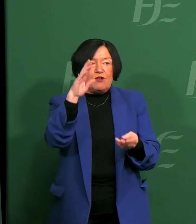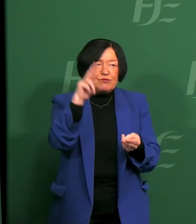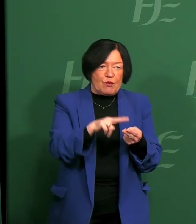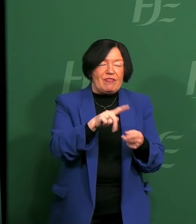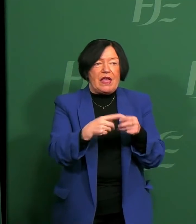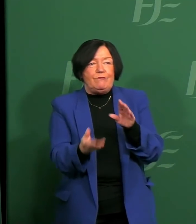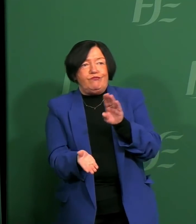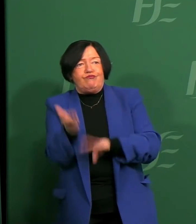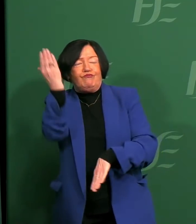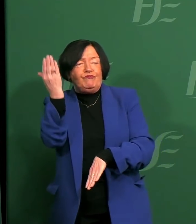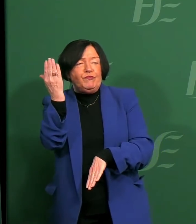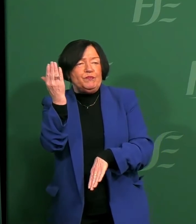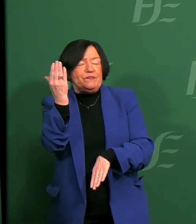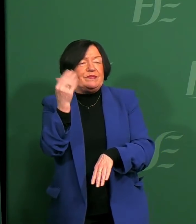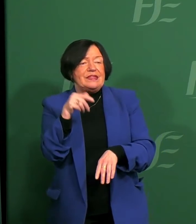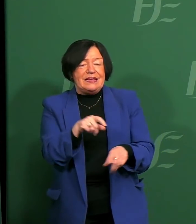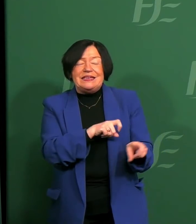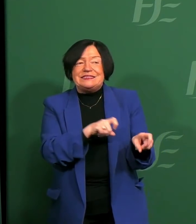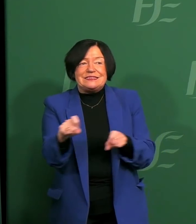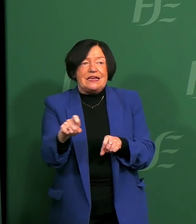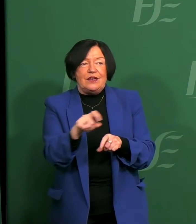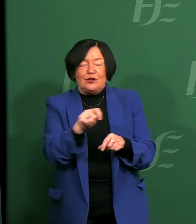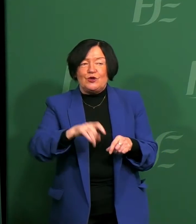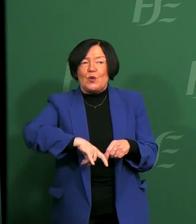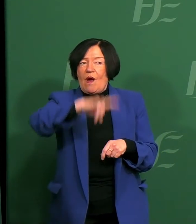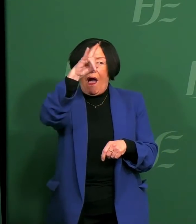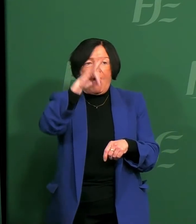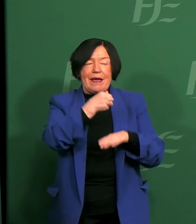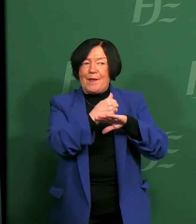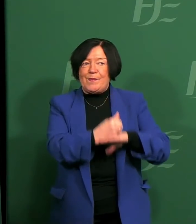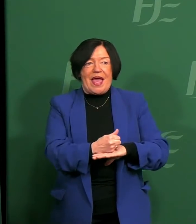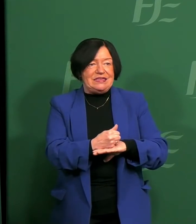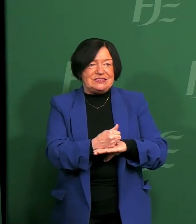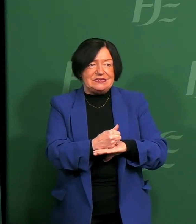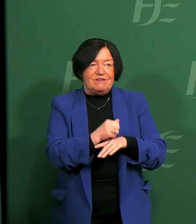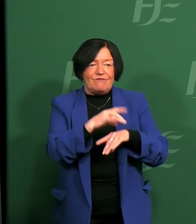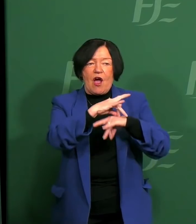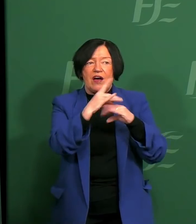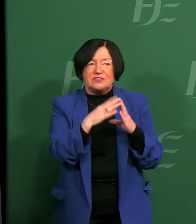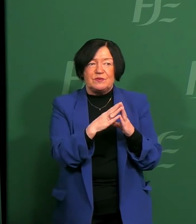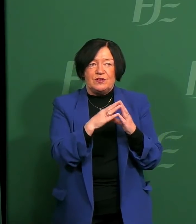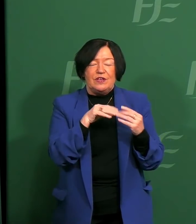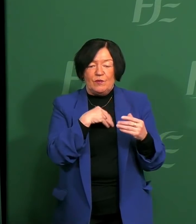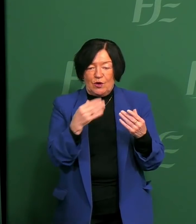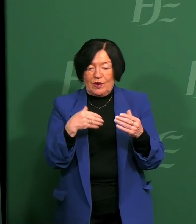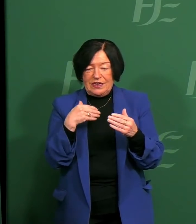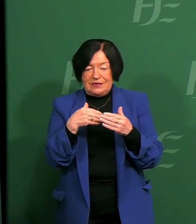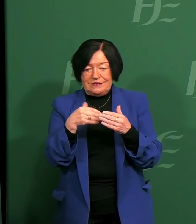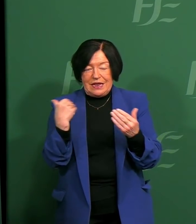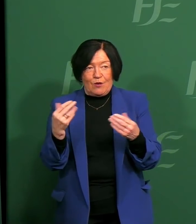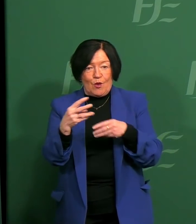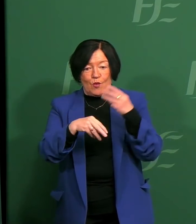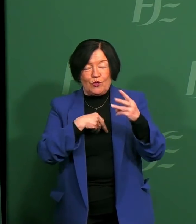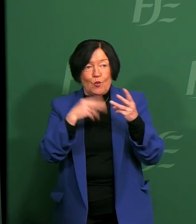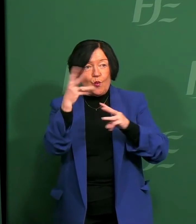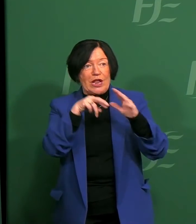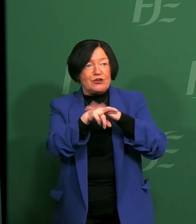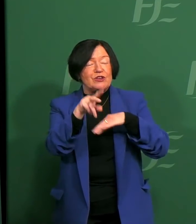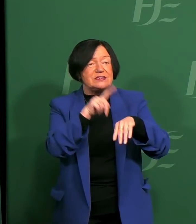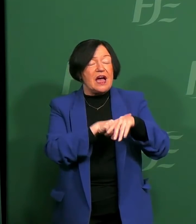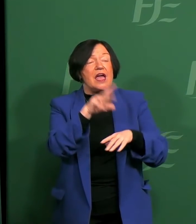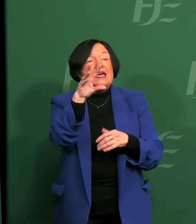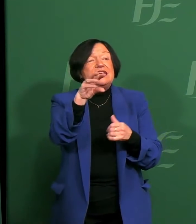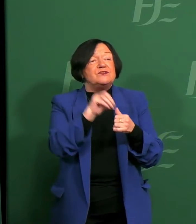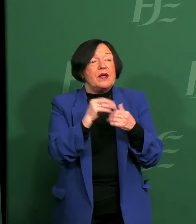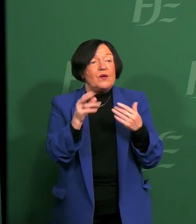again. So it is still far too high a base for hospitals as we head into the winter period, and particularly that we